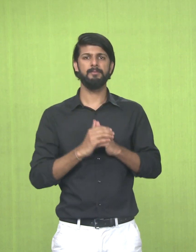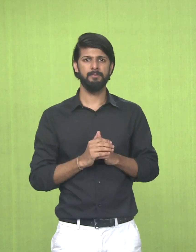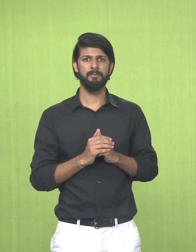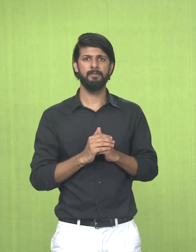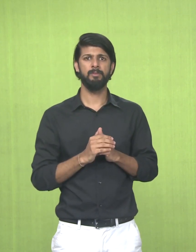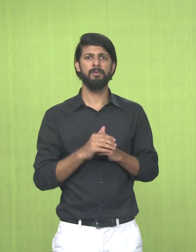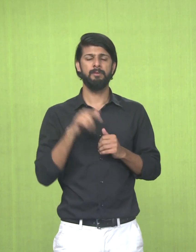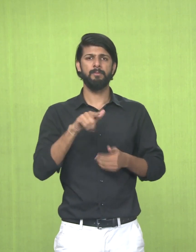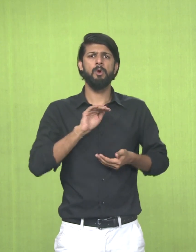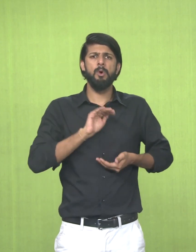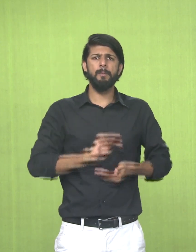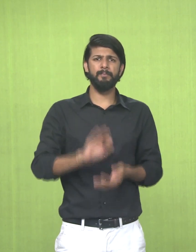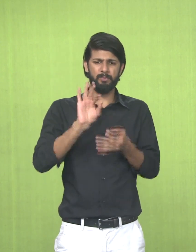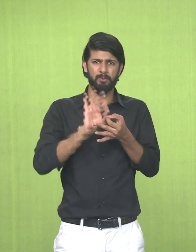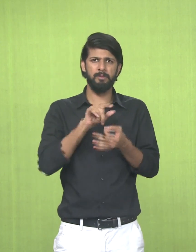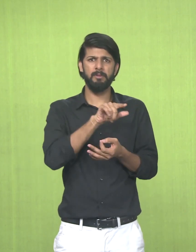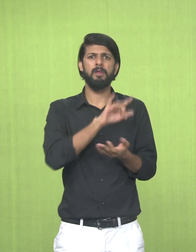We now will understand about Lord Buddha.